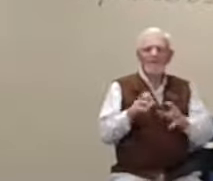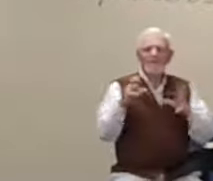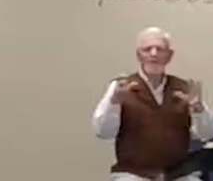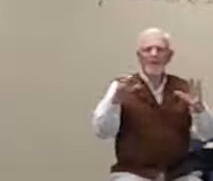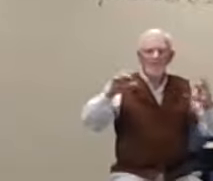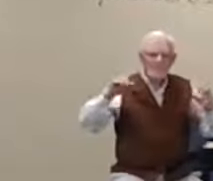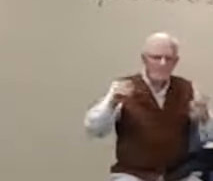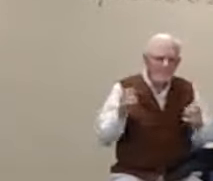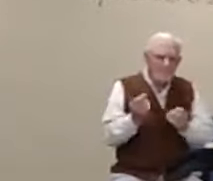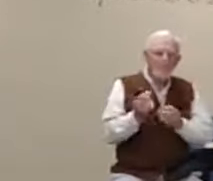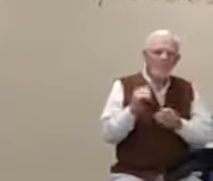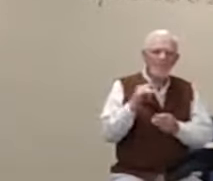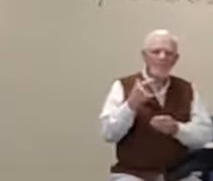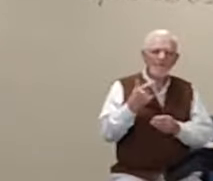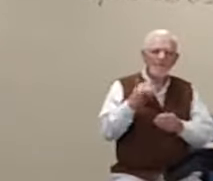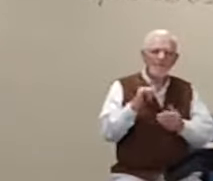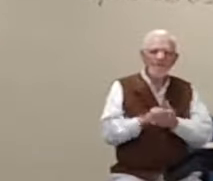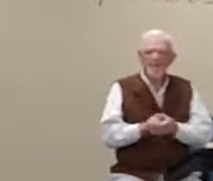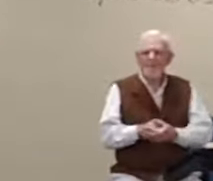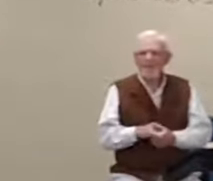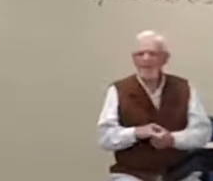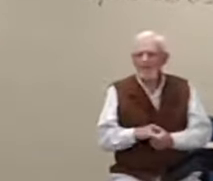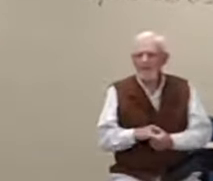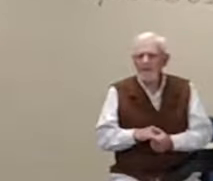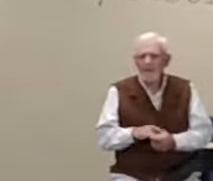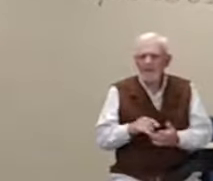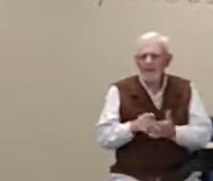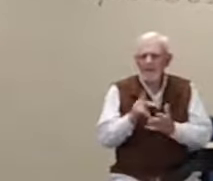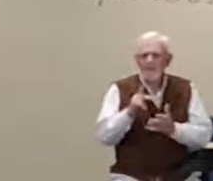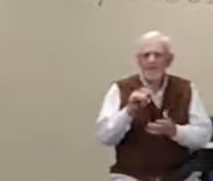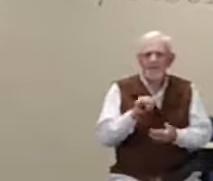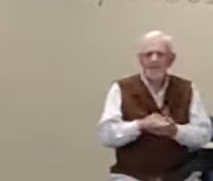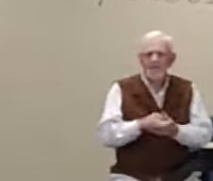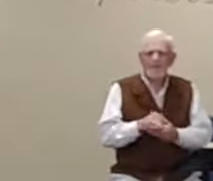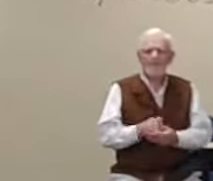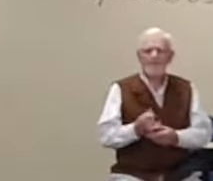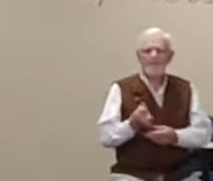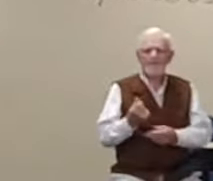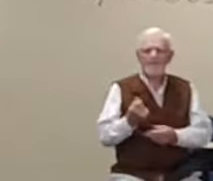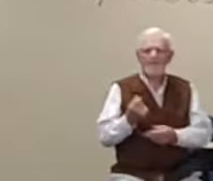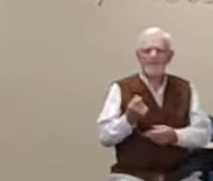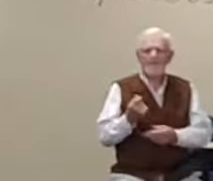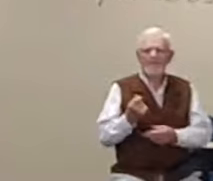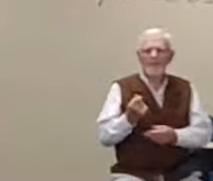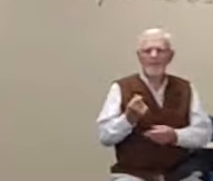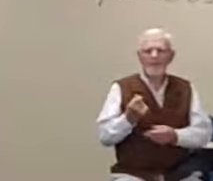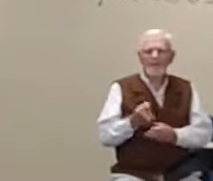get those old people, and they always kind of just, you just kick their gods a little bit, and they get a little bit